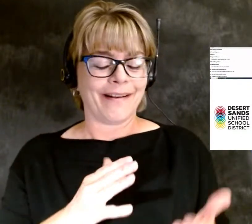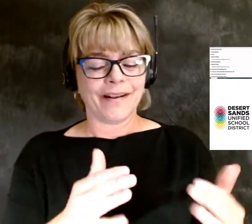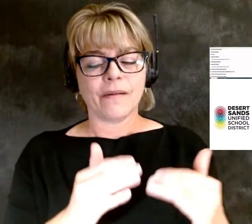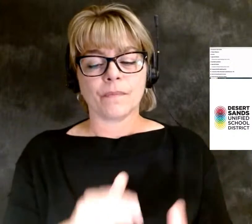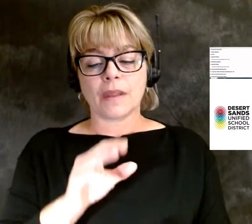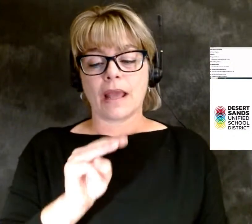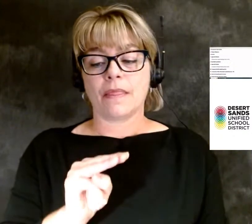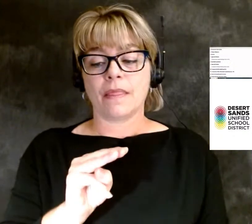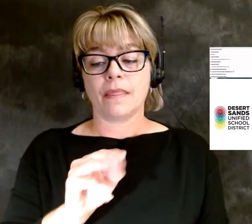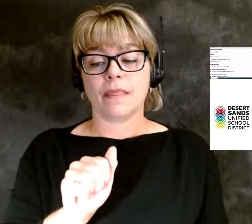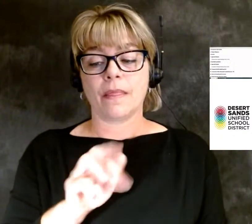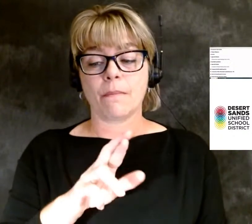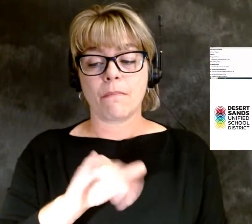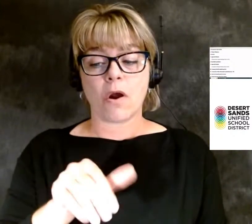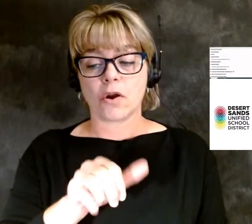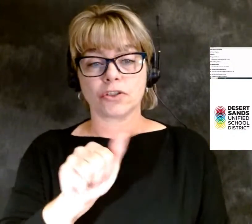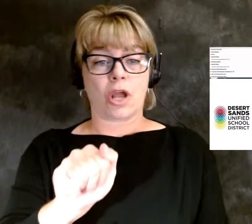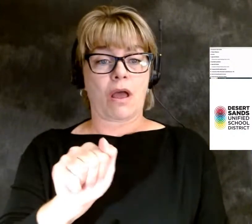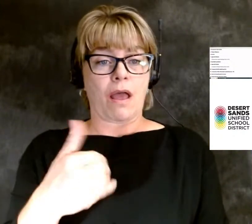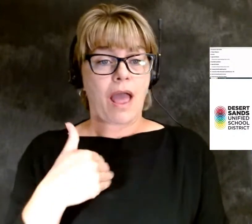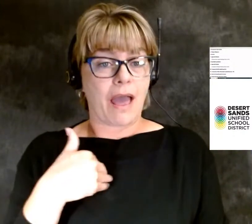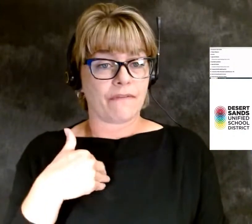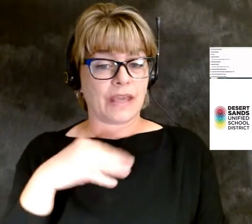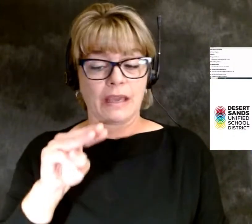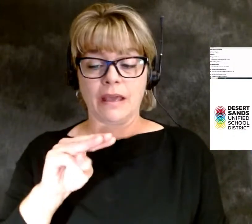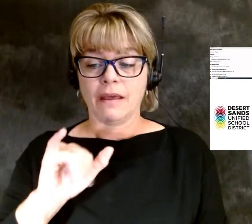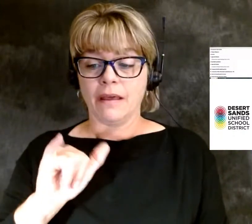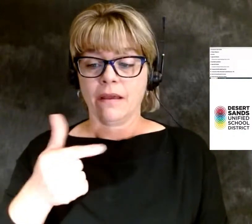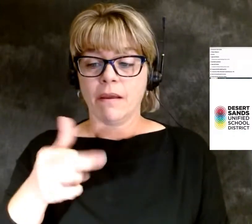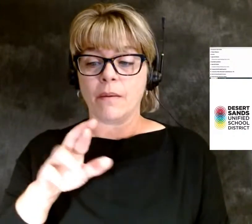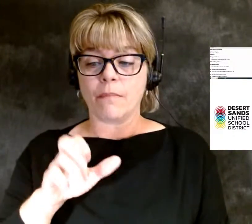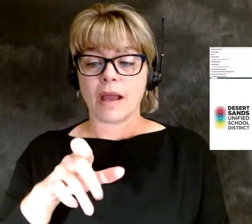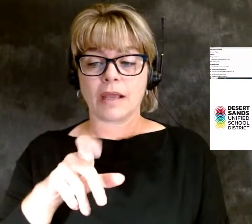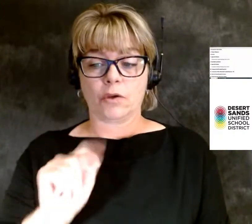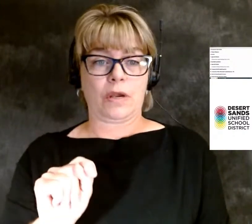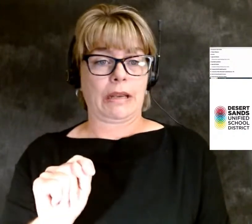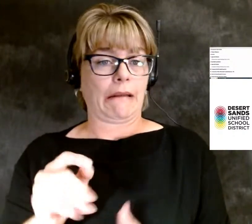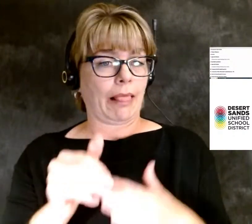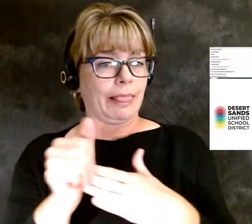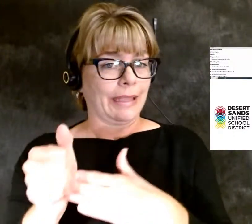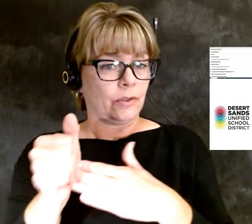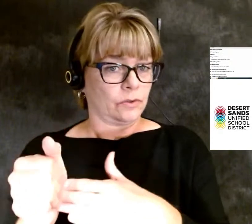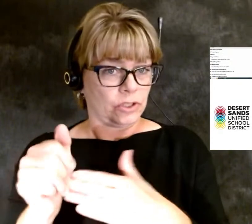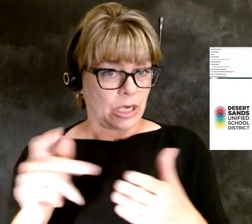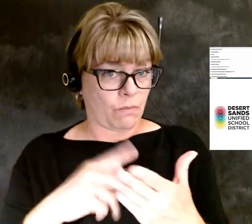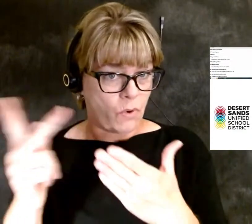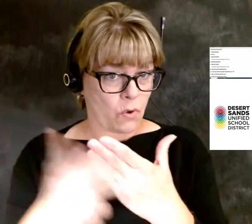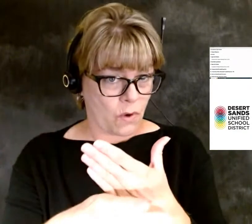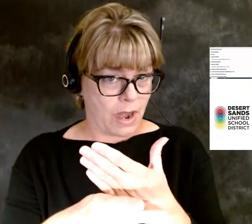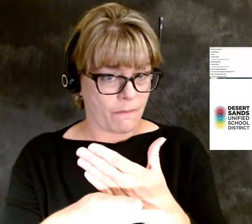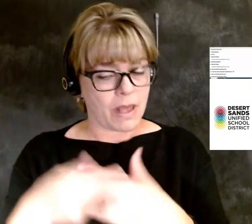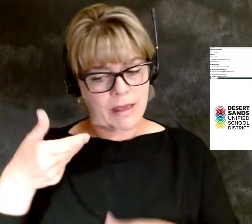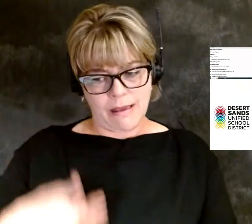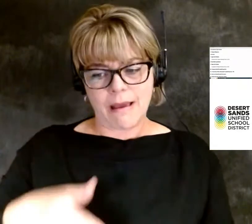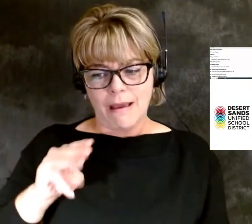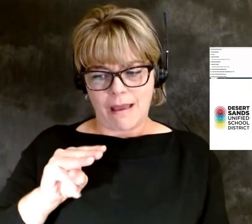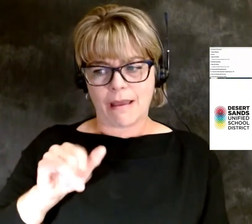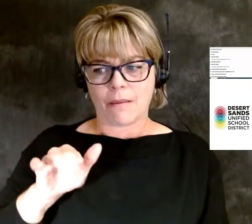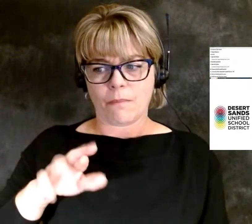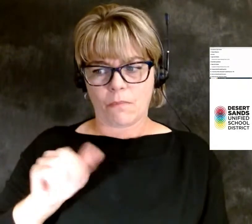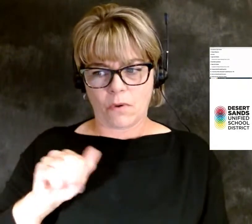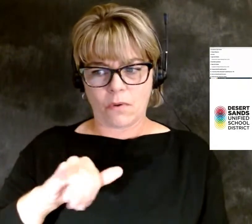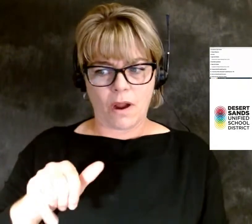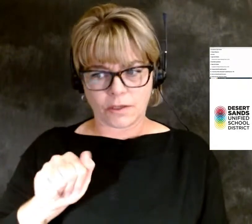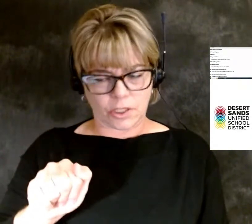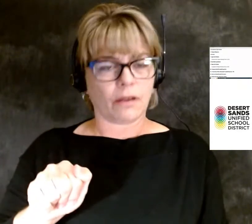leadership program. That is so cool. I'm a Raja, in case you guys don't know that. There's three of us up here. But